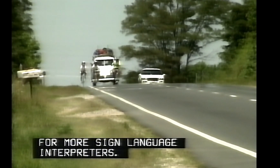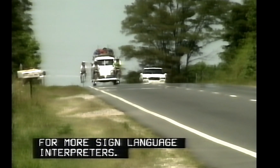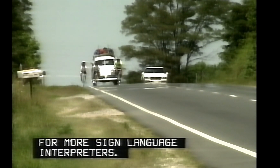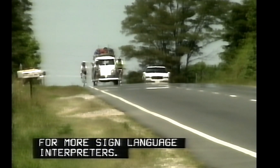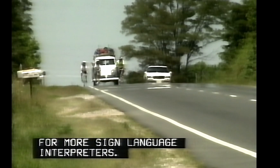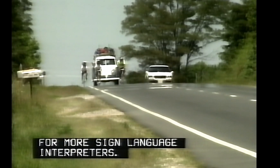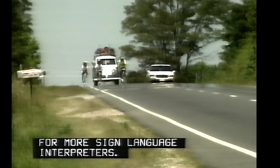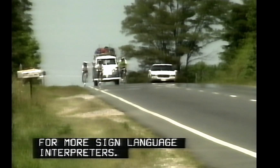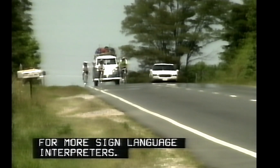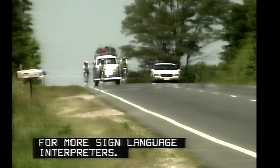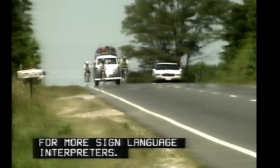ride.